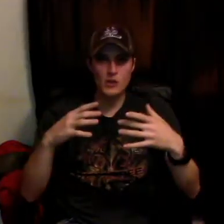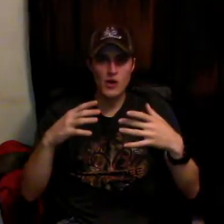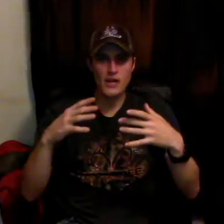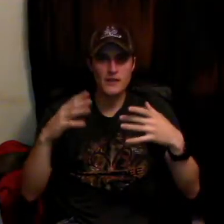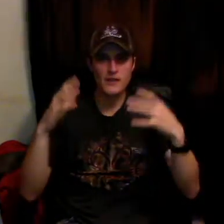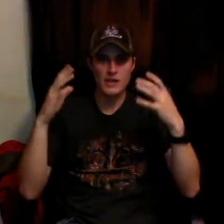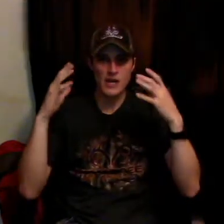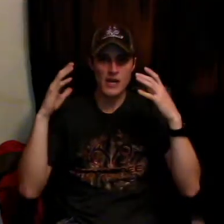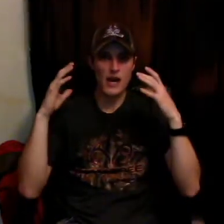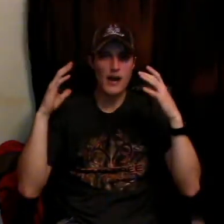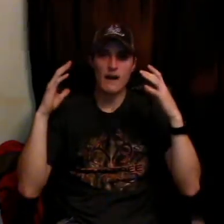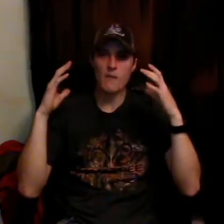hunt,